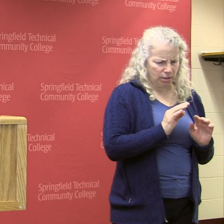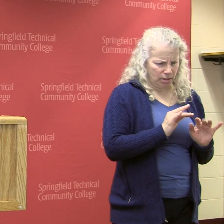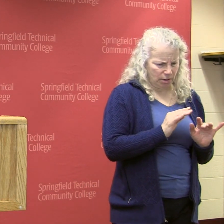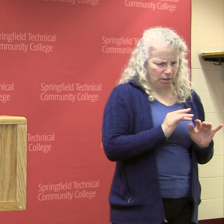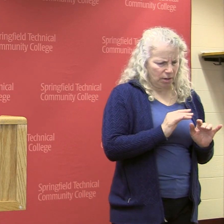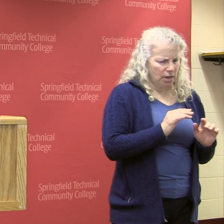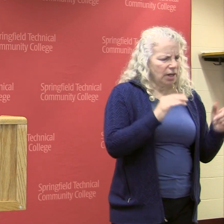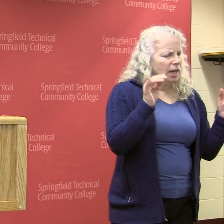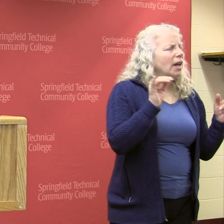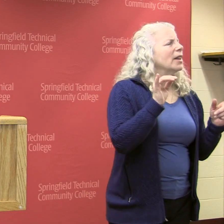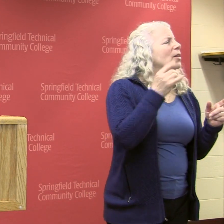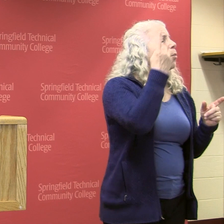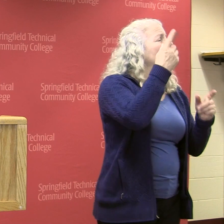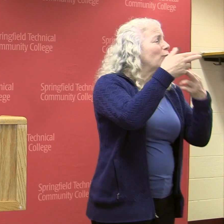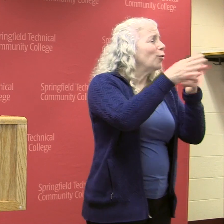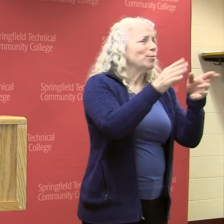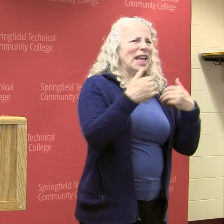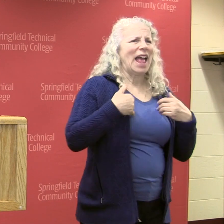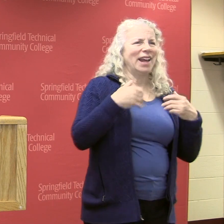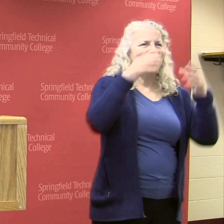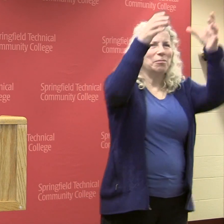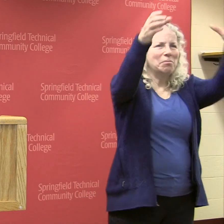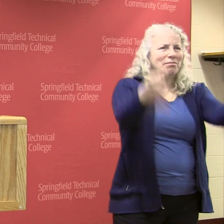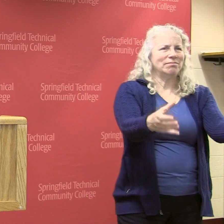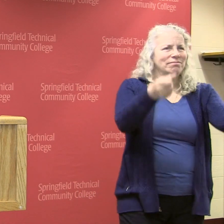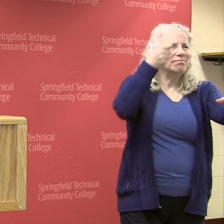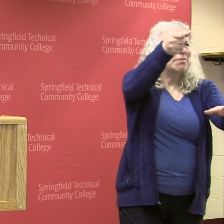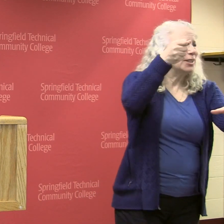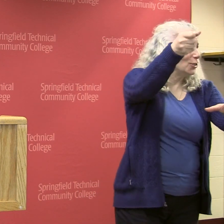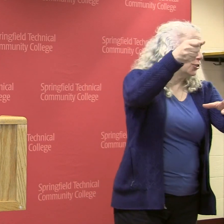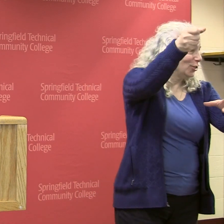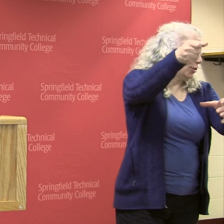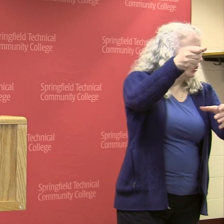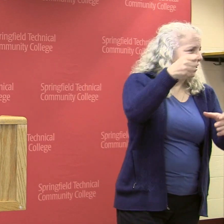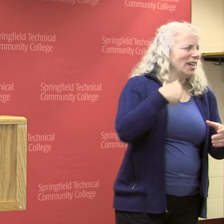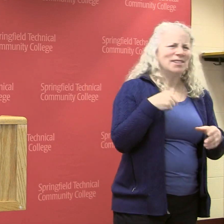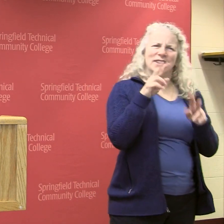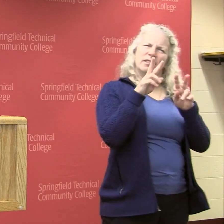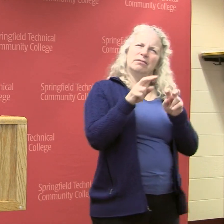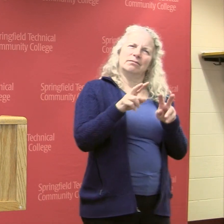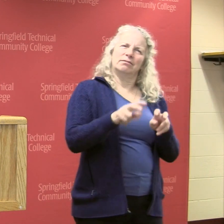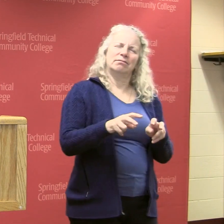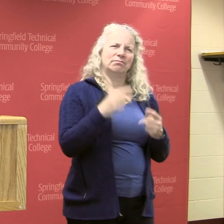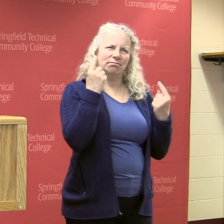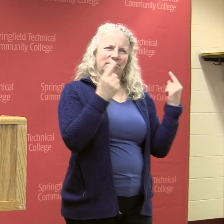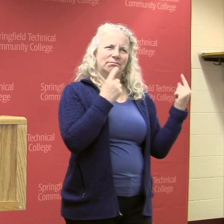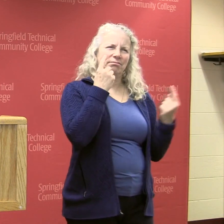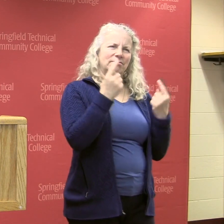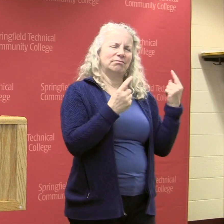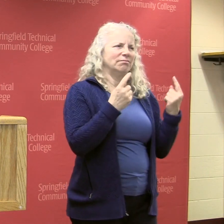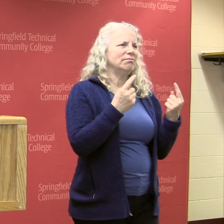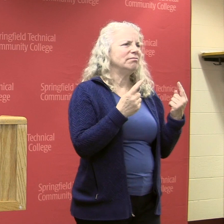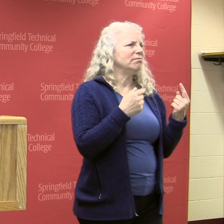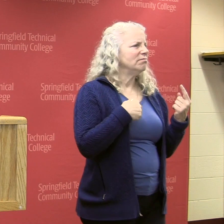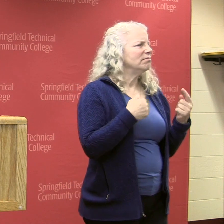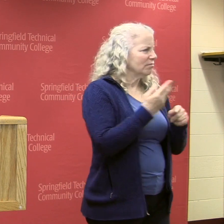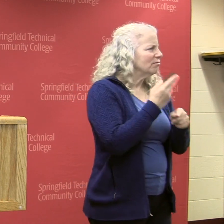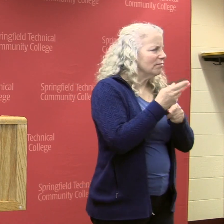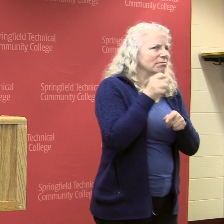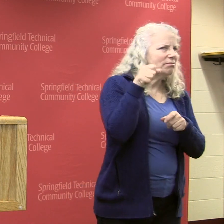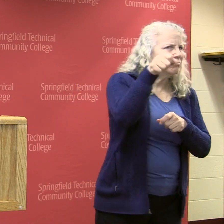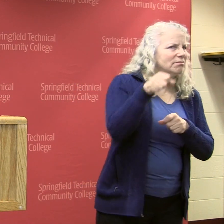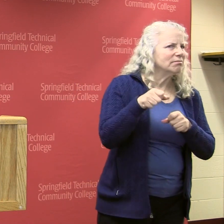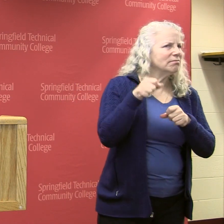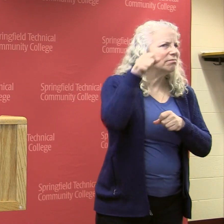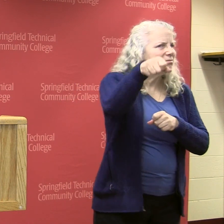a punching bag in one of the rooms. I began to examine it. I looked closely and began to wonder. I started to use the bag, and the